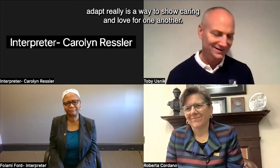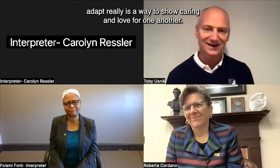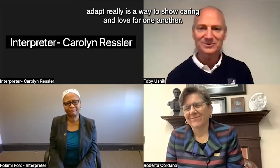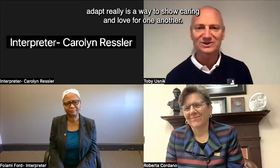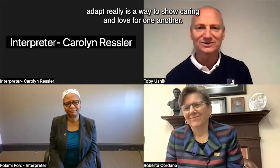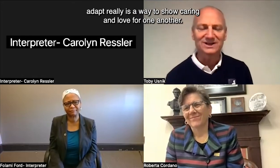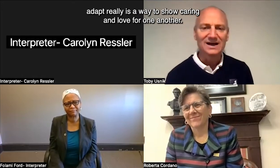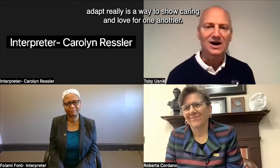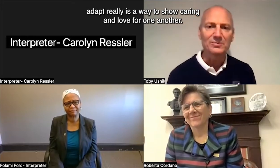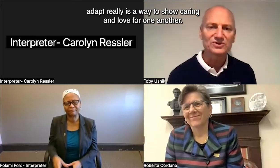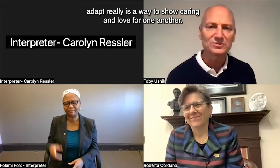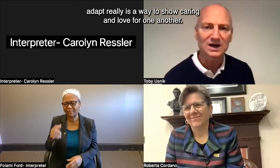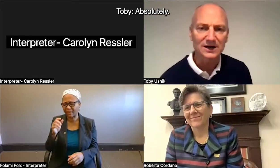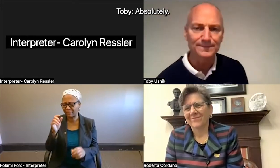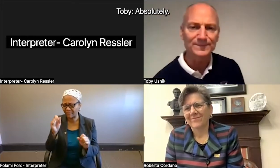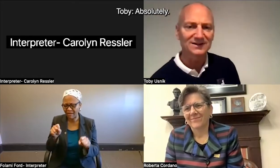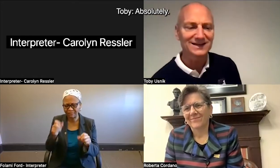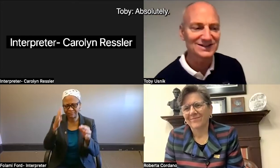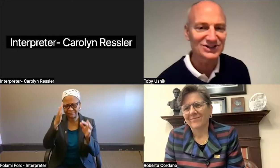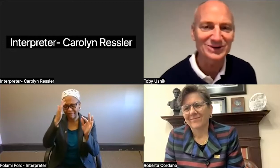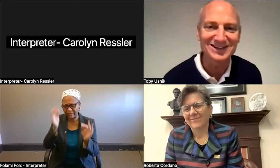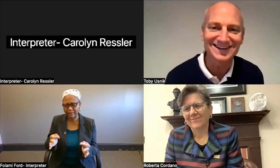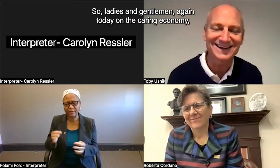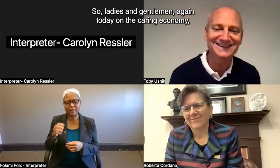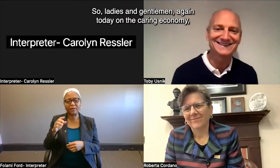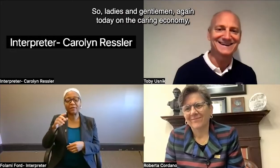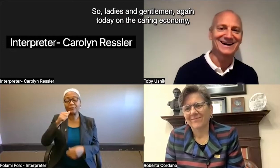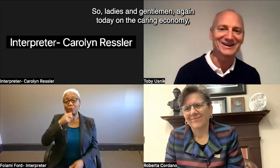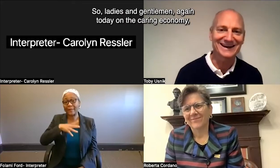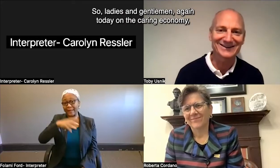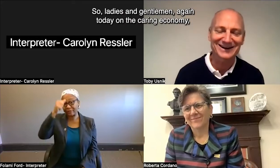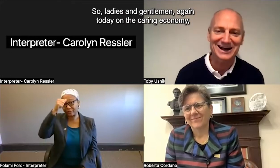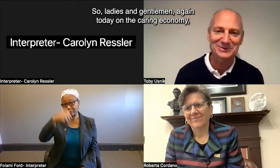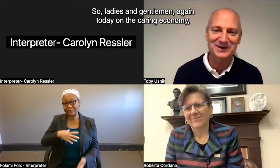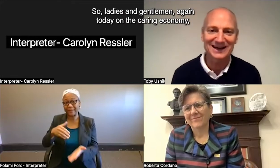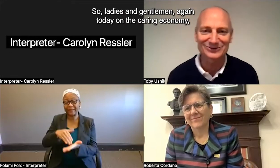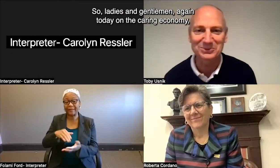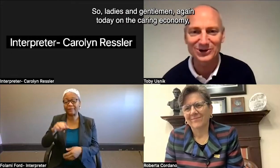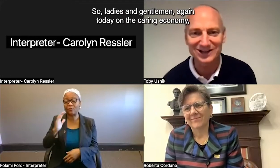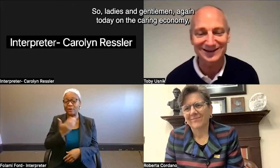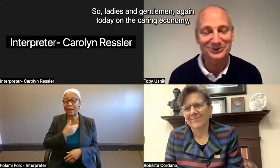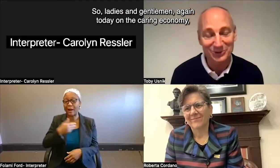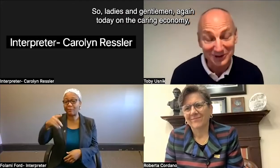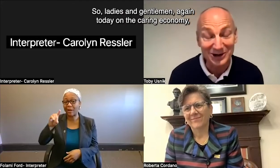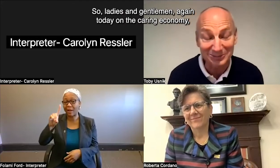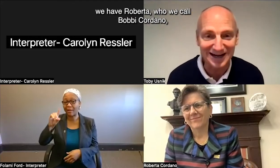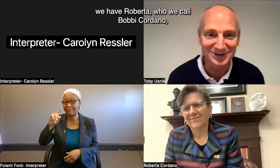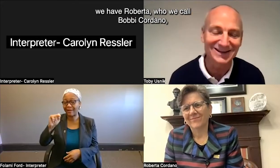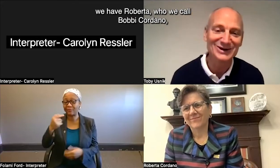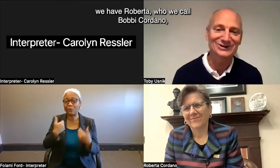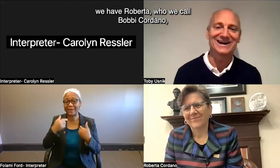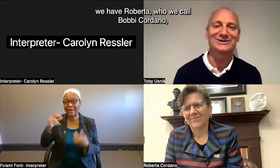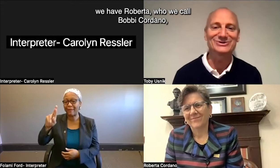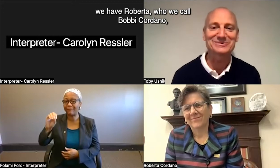for one another. Absolutely. So, ladies and gentlemen, again today on The Caring Economy, we have Roberta, who we call